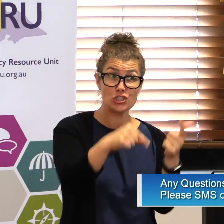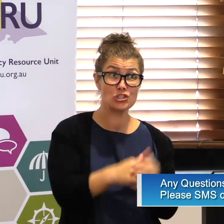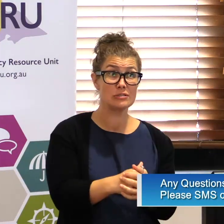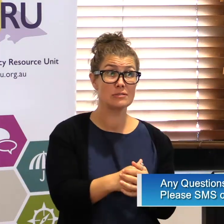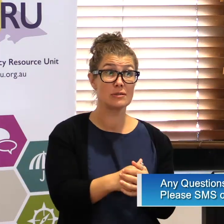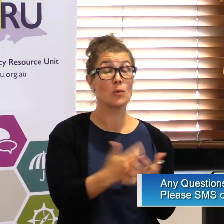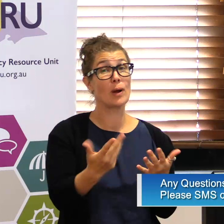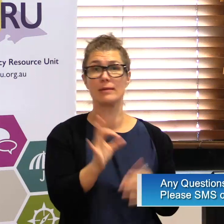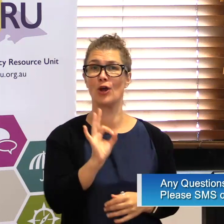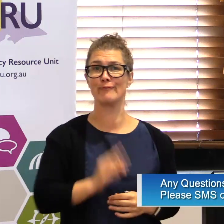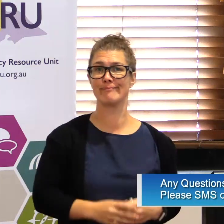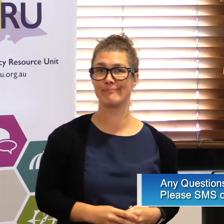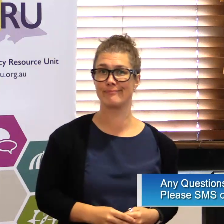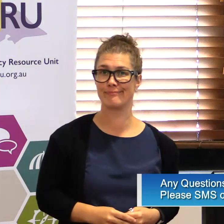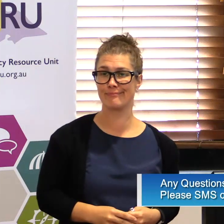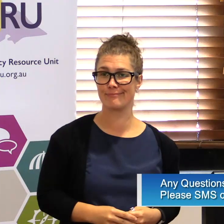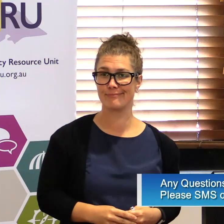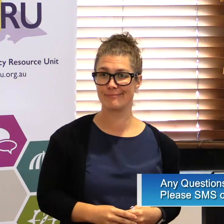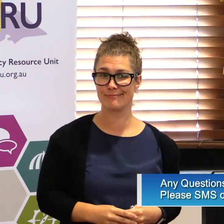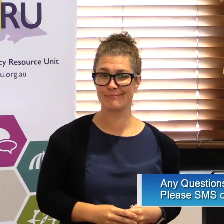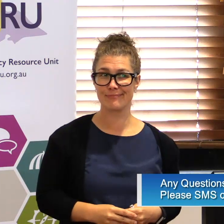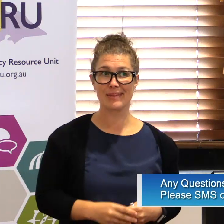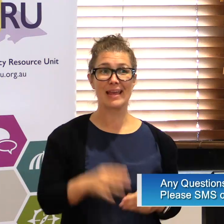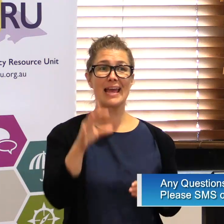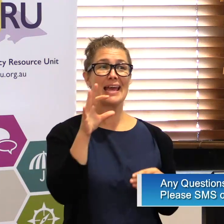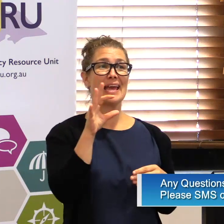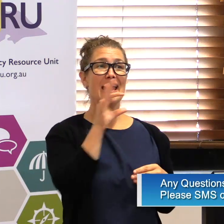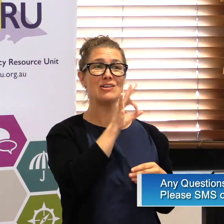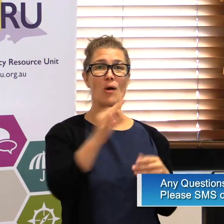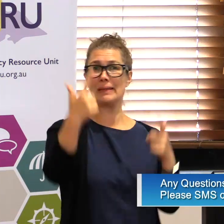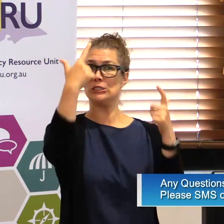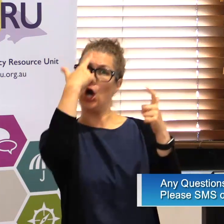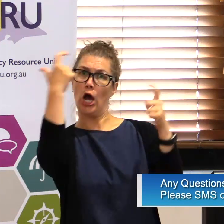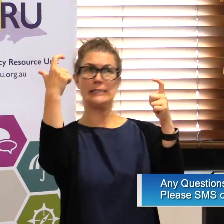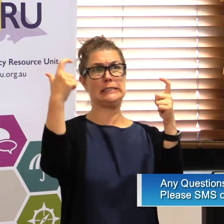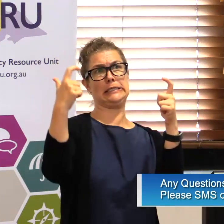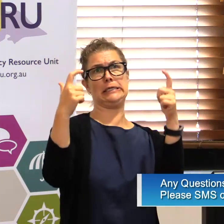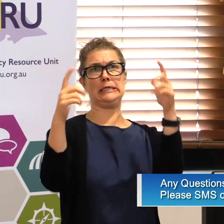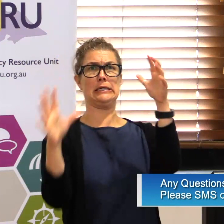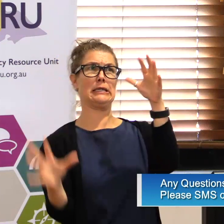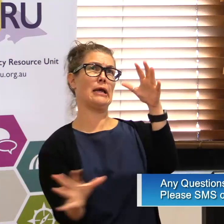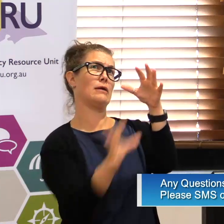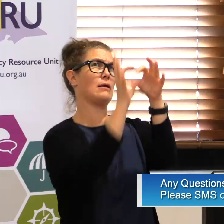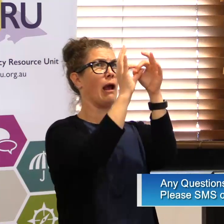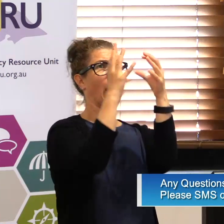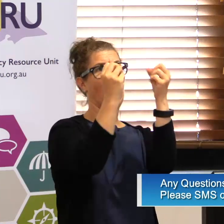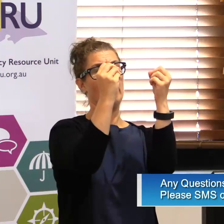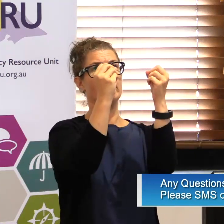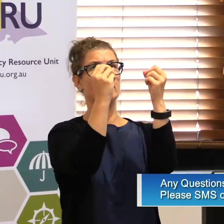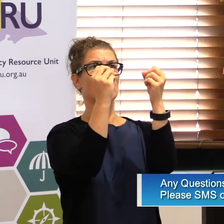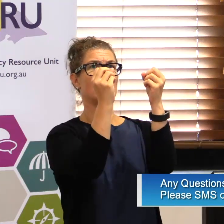The answer is no. It's not this overarching concept of disability. So there are